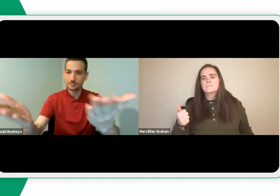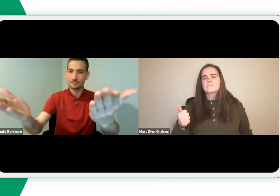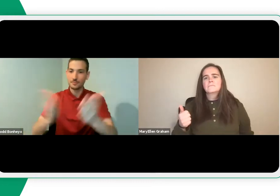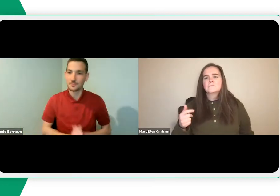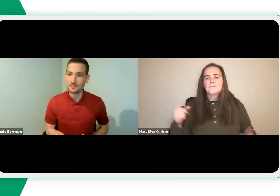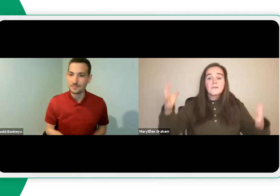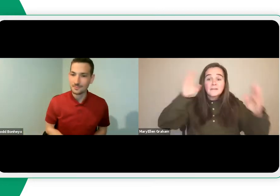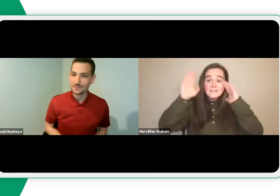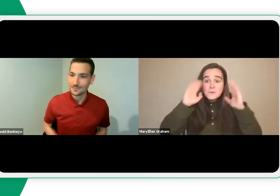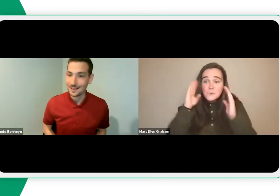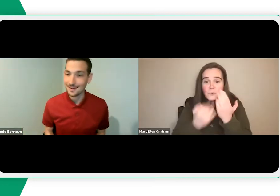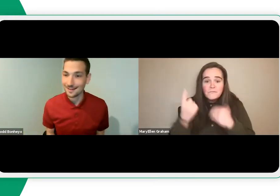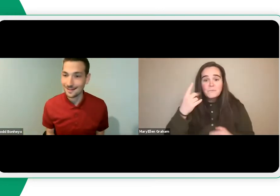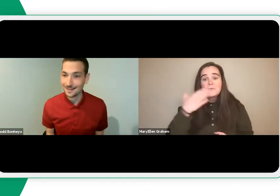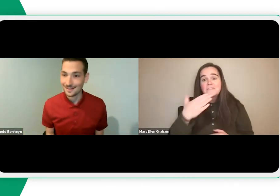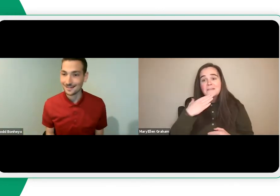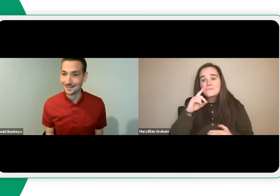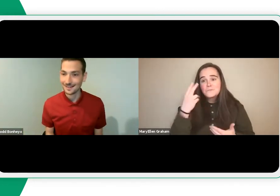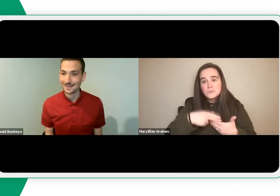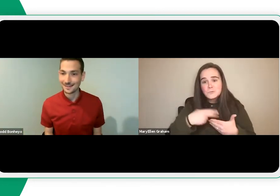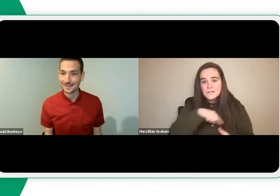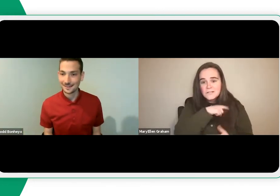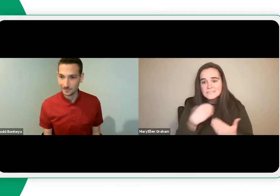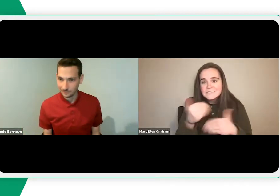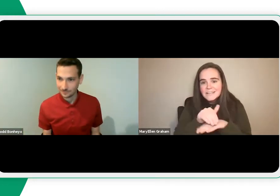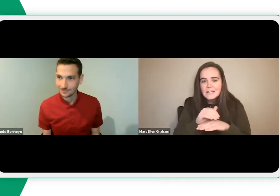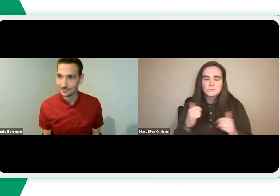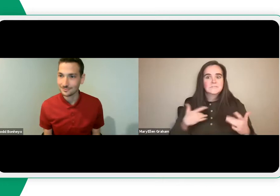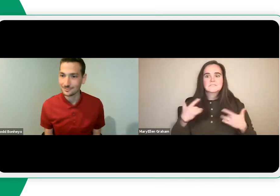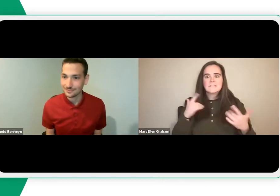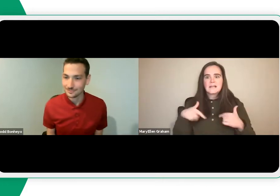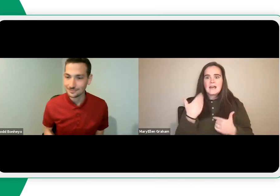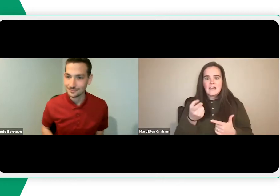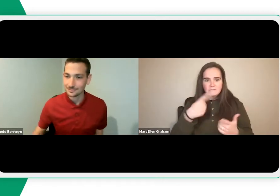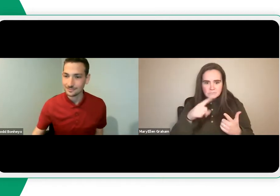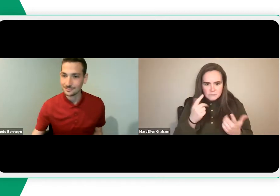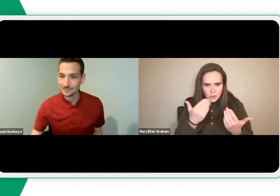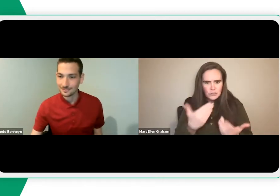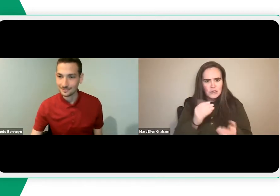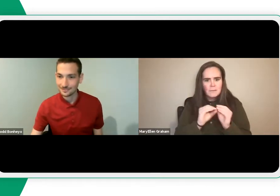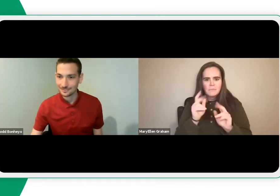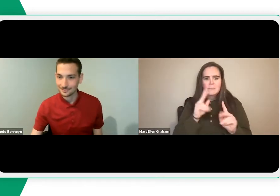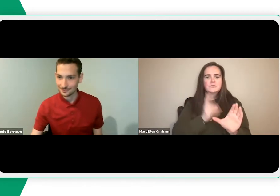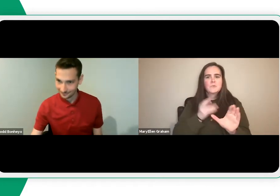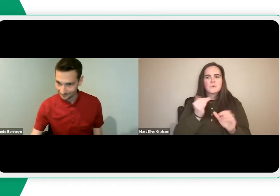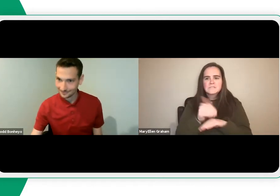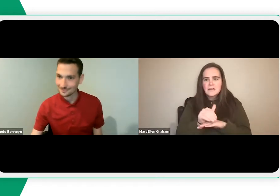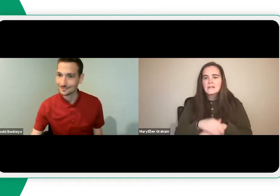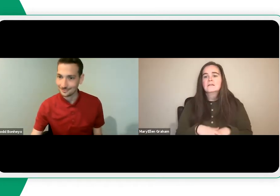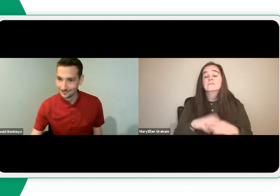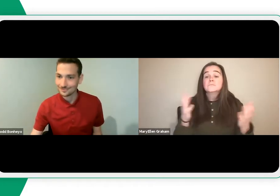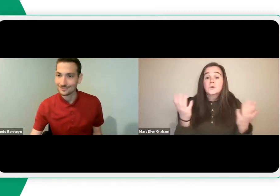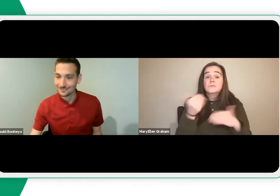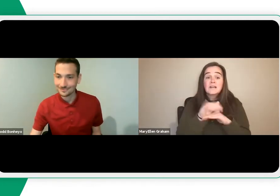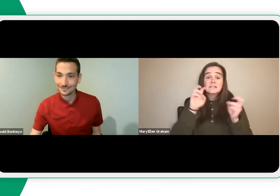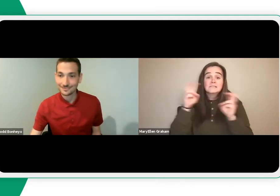Yes, I think let's go ahead and get started. Take it away, Mary Ellen. Good evening, everyone. Thank you for joining us tonight. We're so